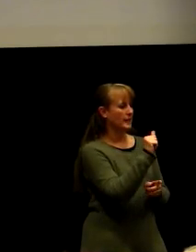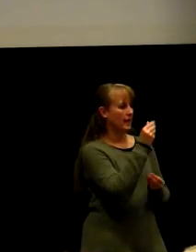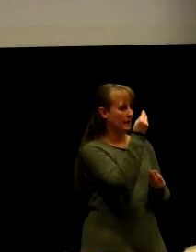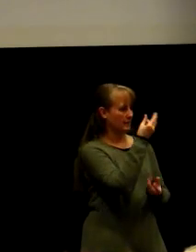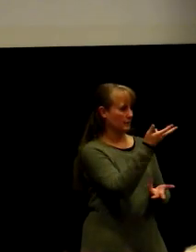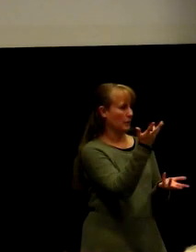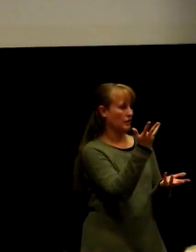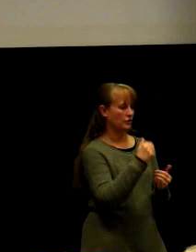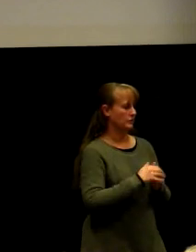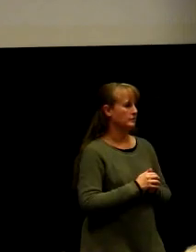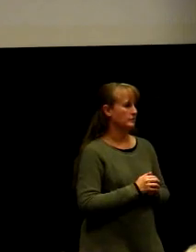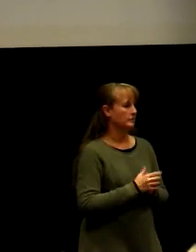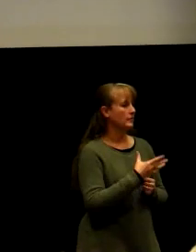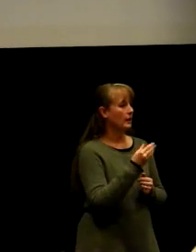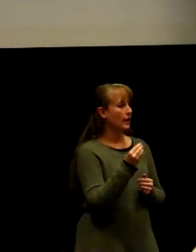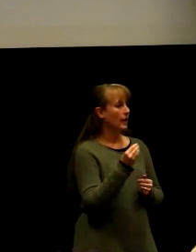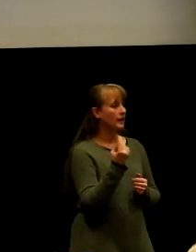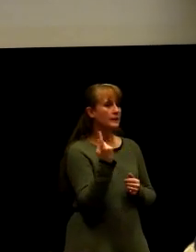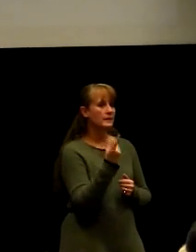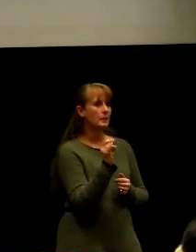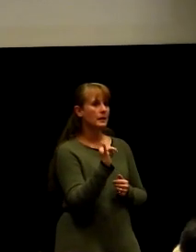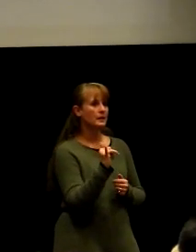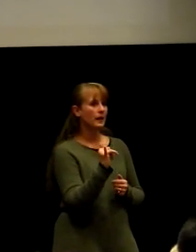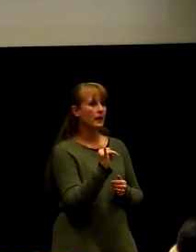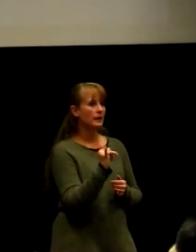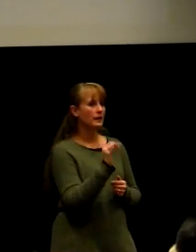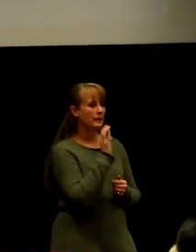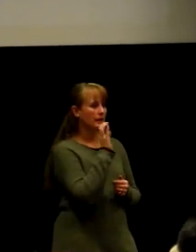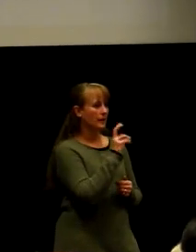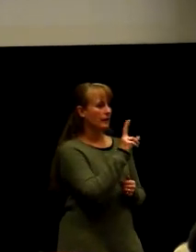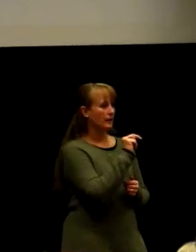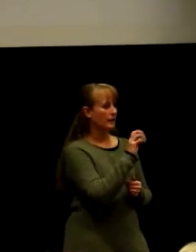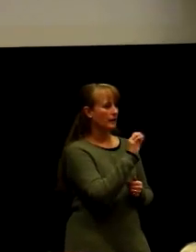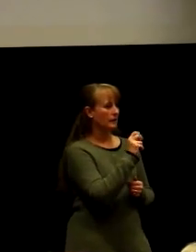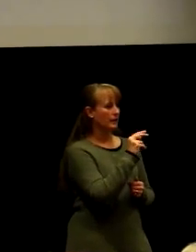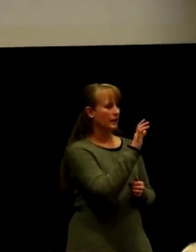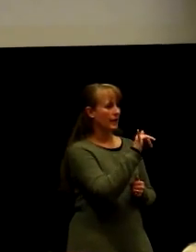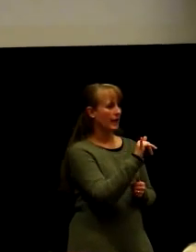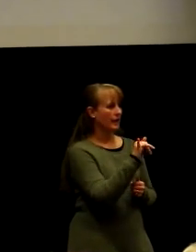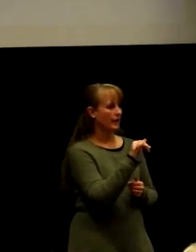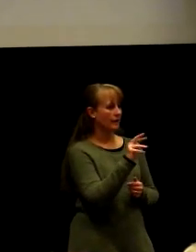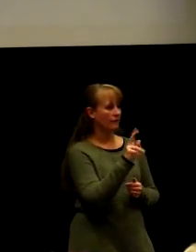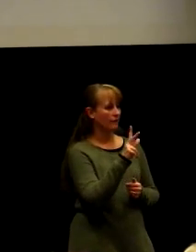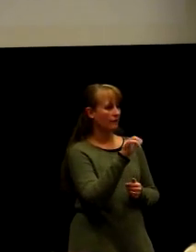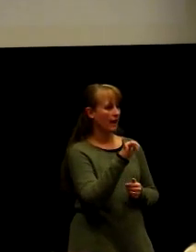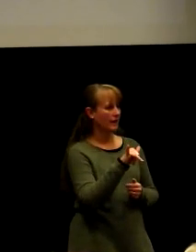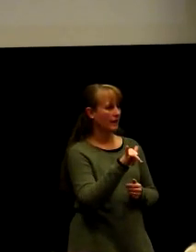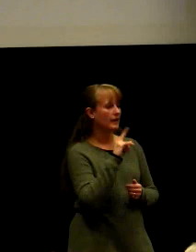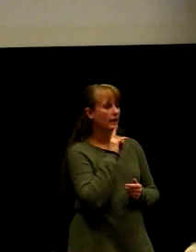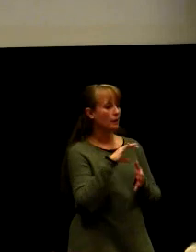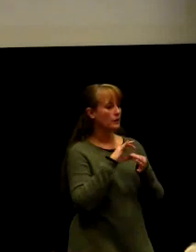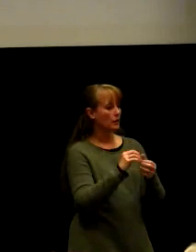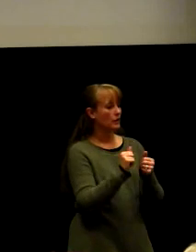expression of simple data. And it's something like the uncanny valley, which usually we associate with robots that look